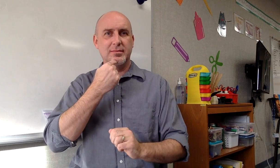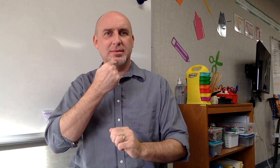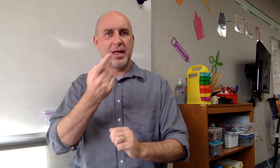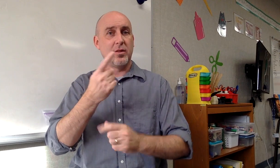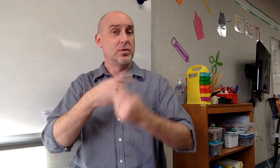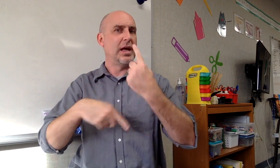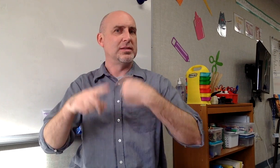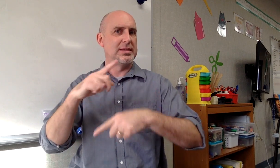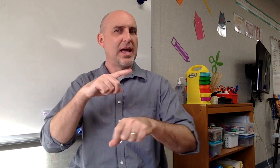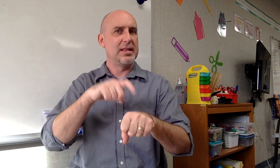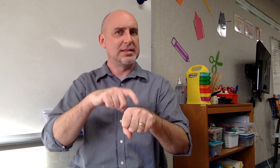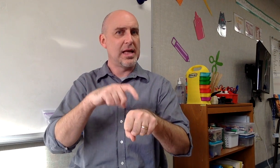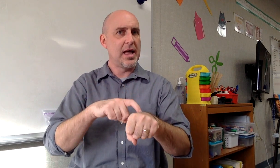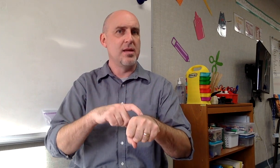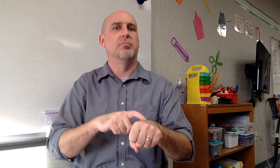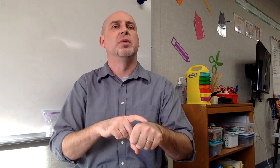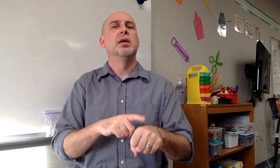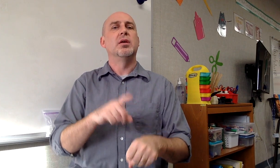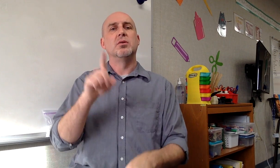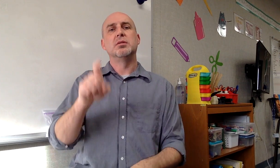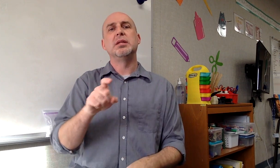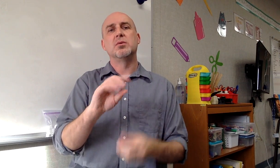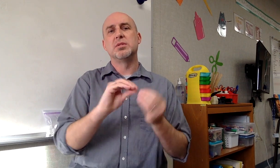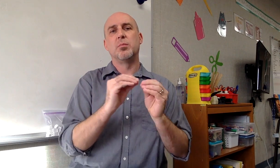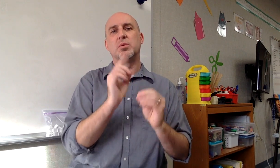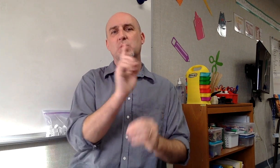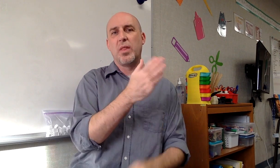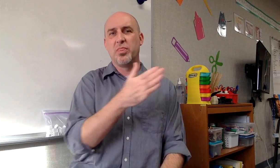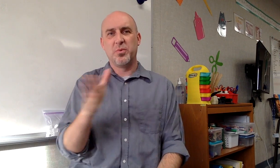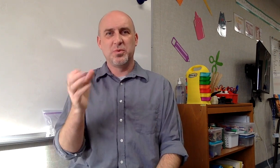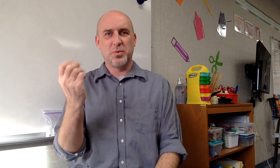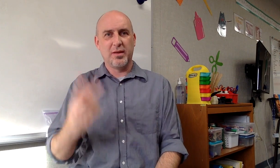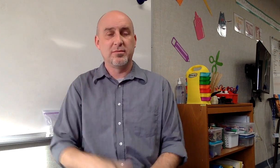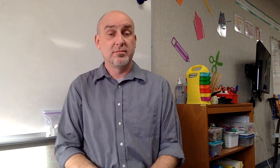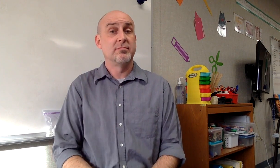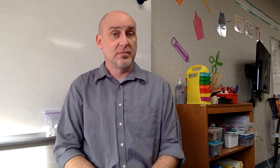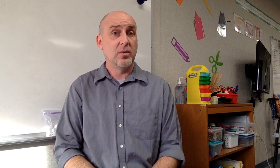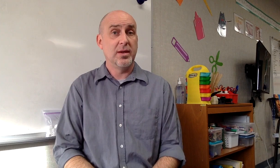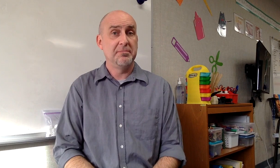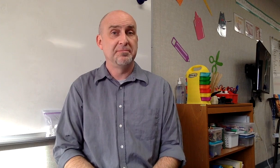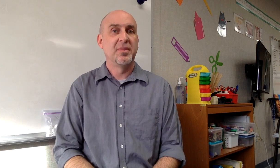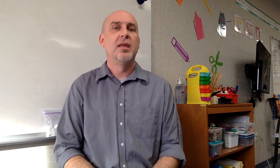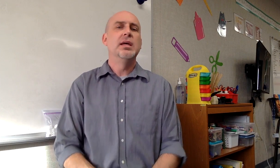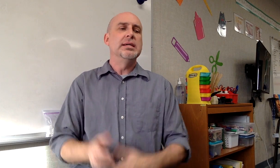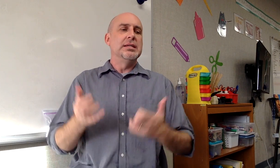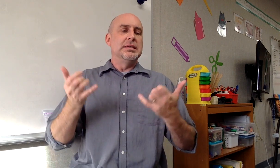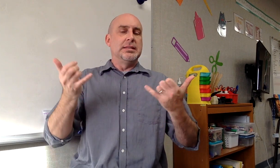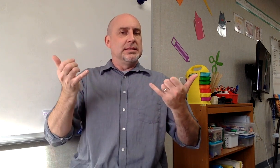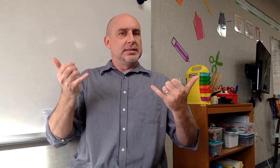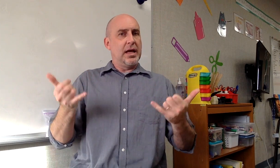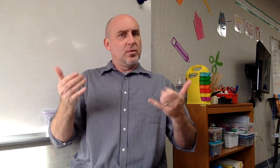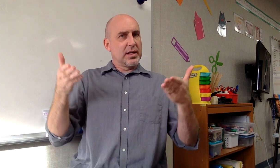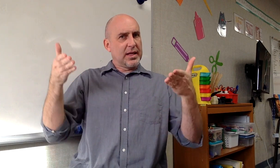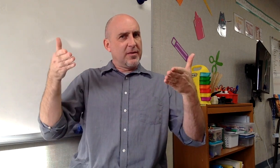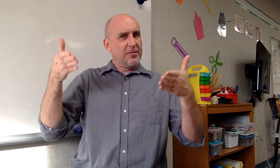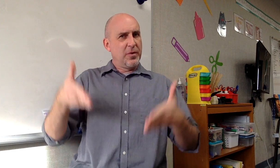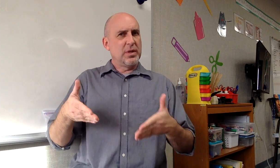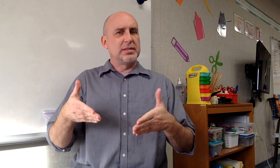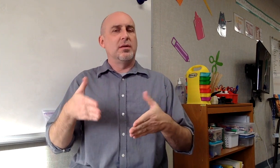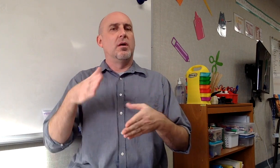tell or how to sign the time. You'll need those numbers 1 through 12. All right? Now we're going to kind of focus